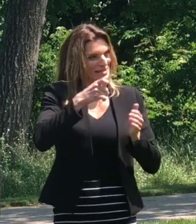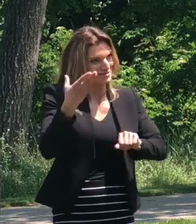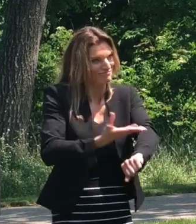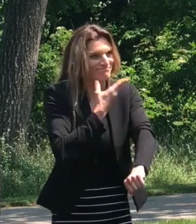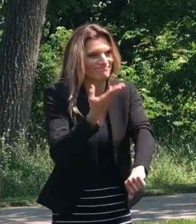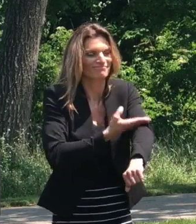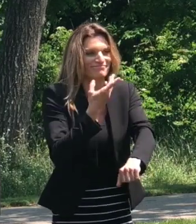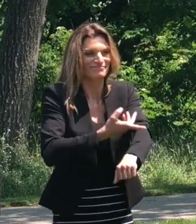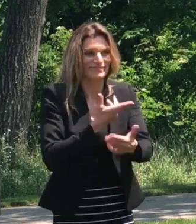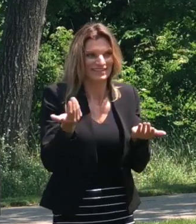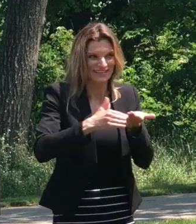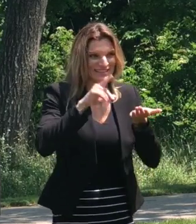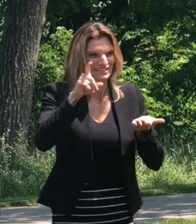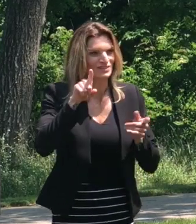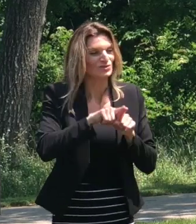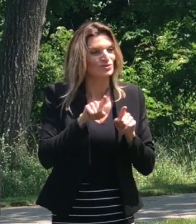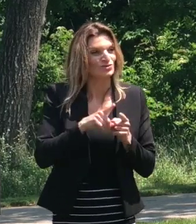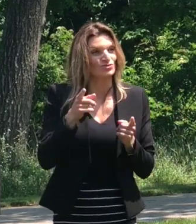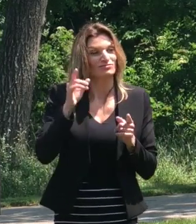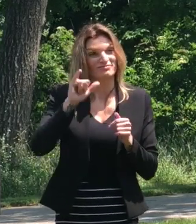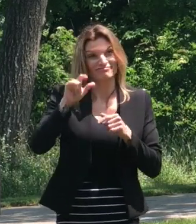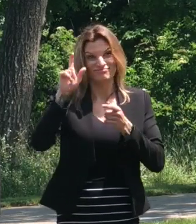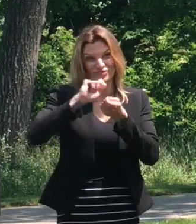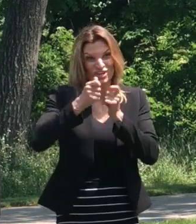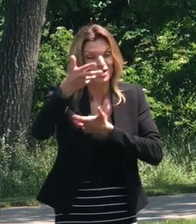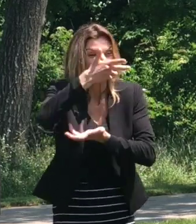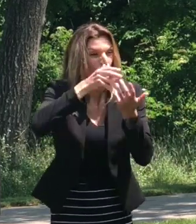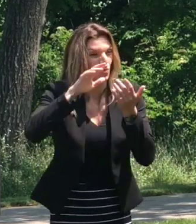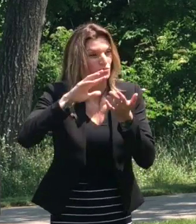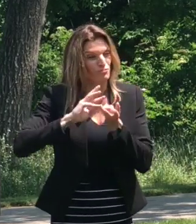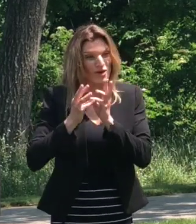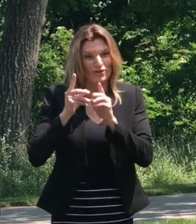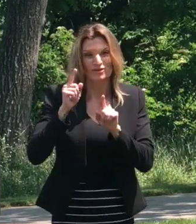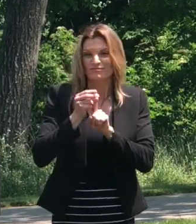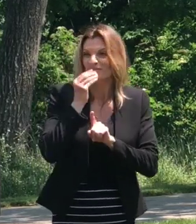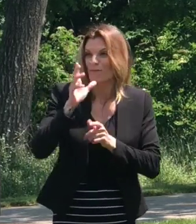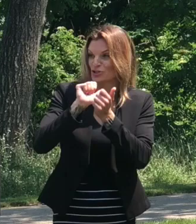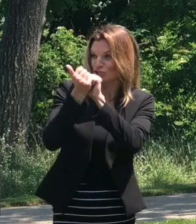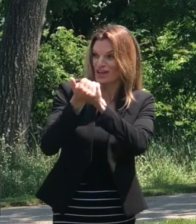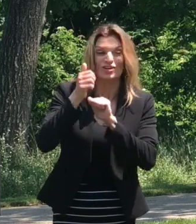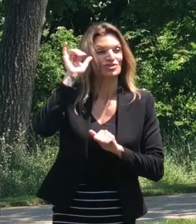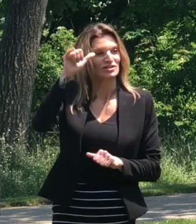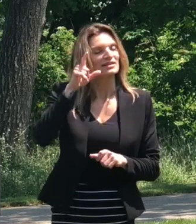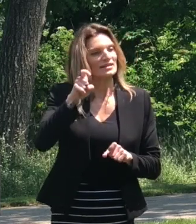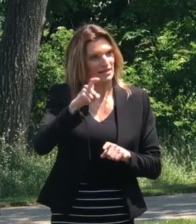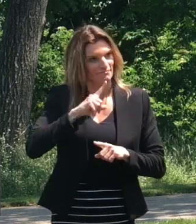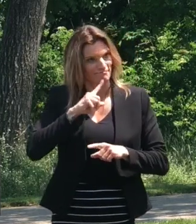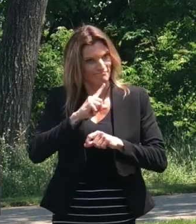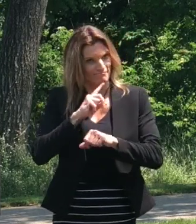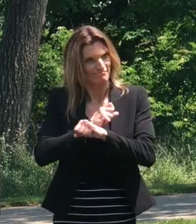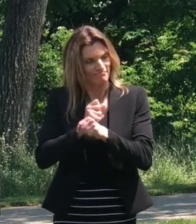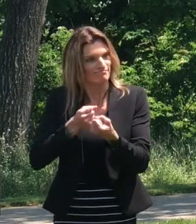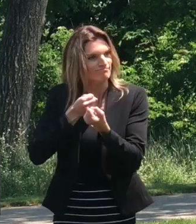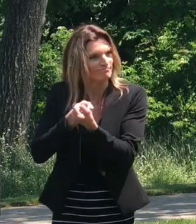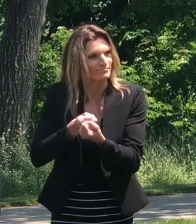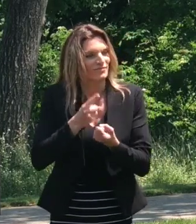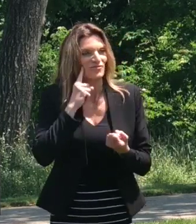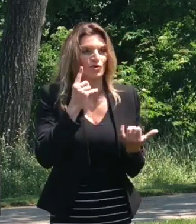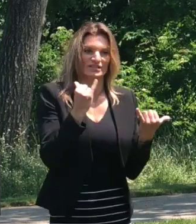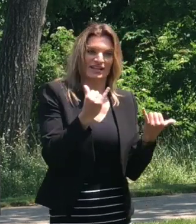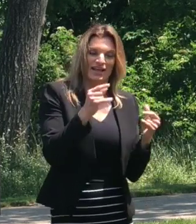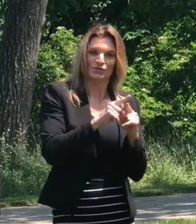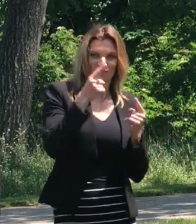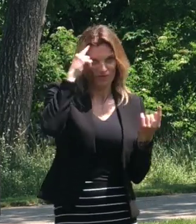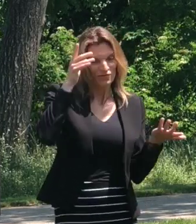also tackle climate change. We can't do one or the other. We have to do both, not just for today, but